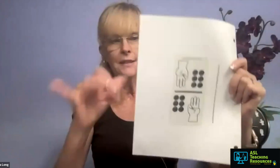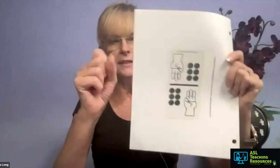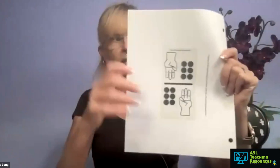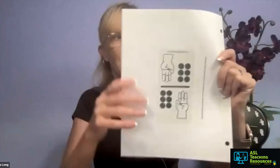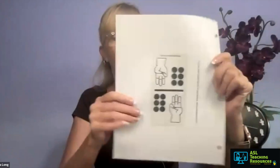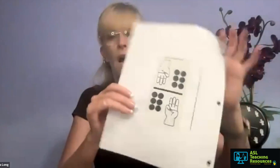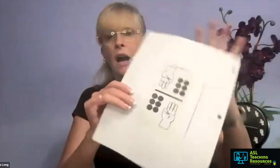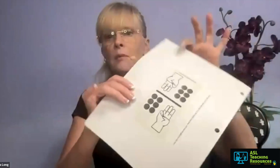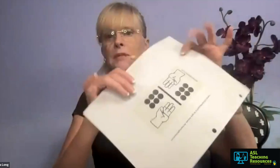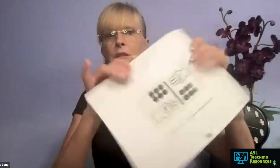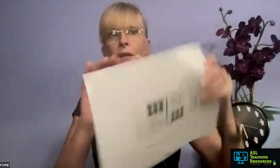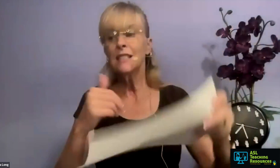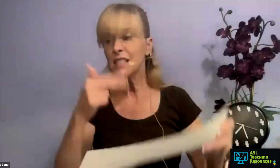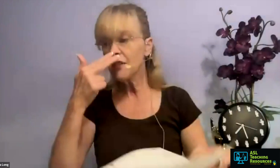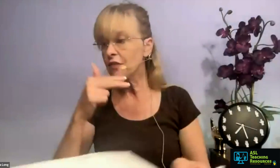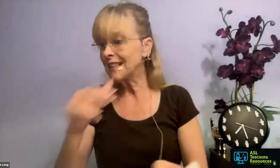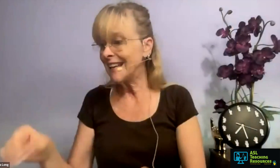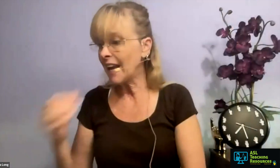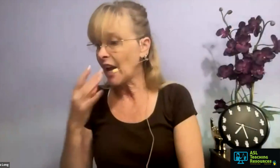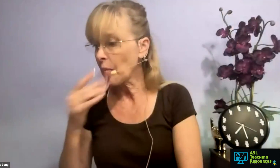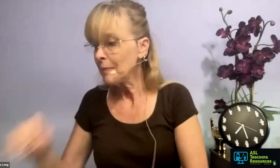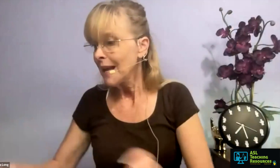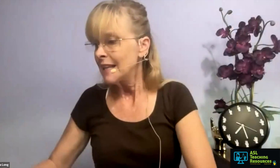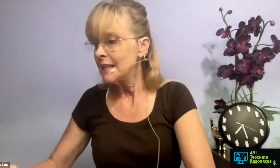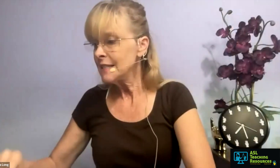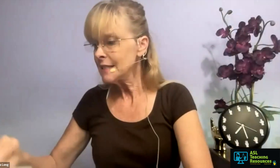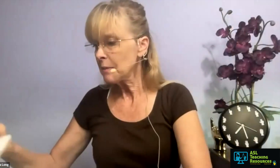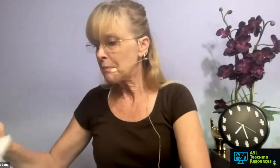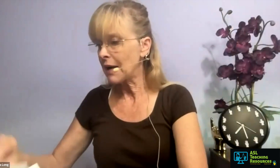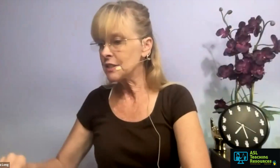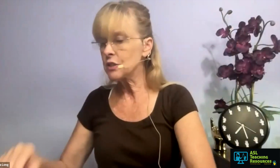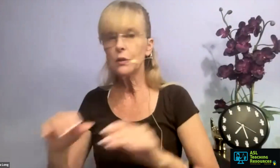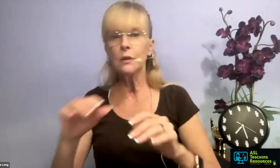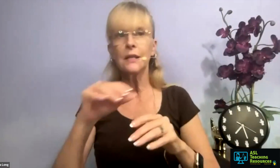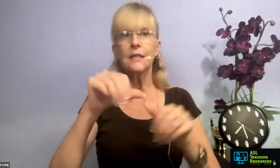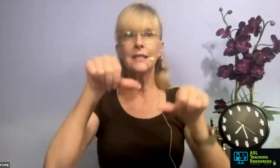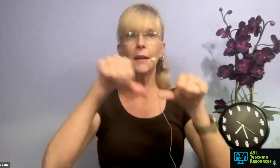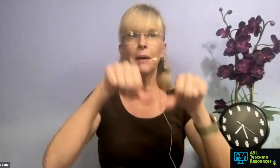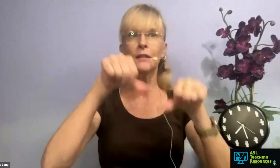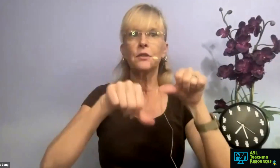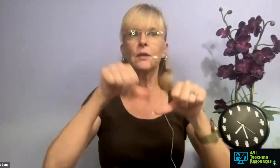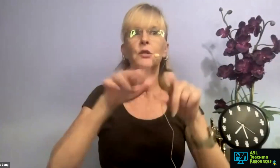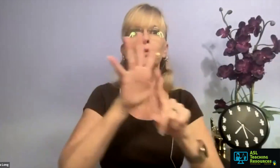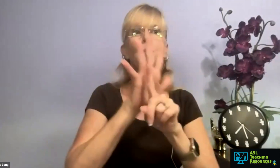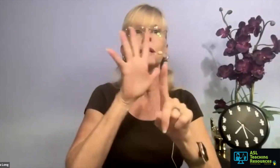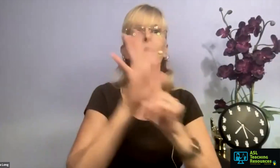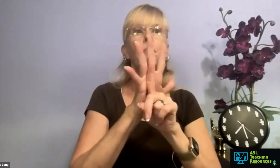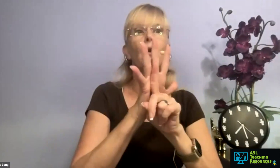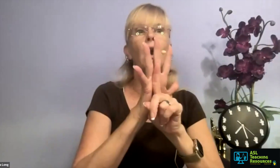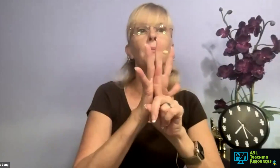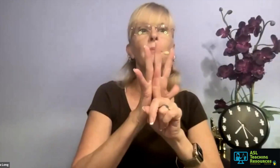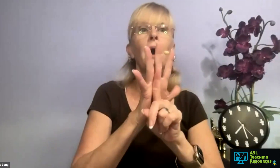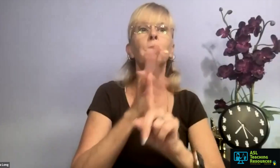Yes. So this is a fun game, and this is a puzzle. This is a puzzle that's really